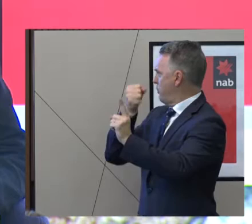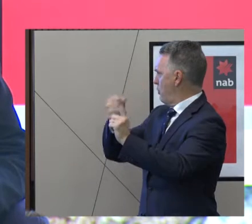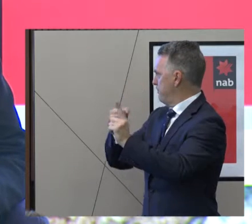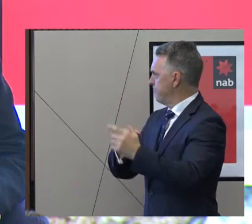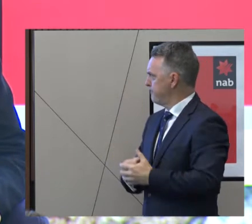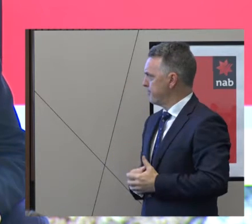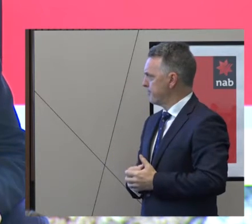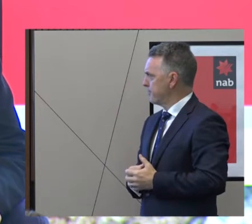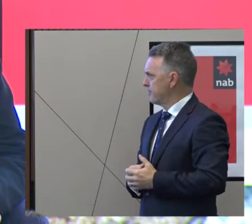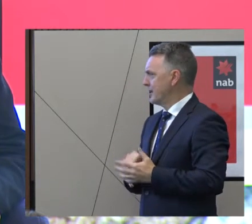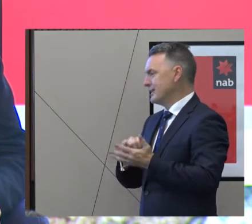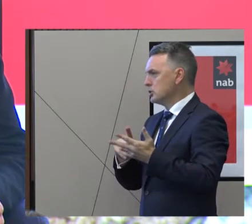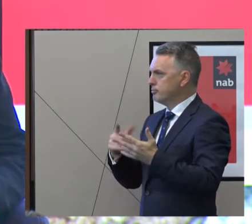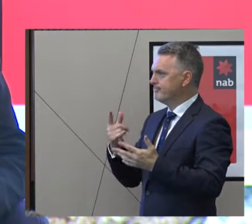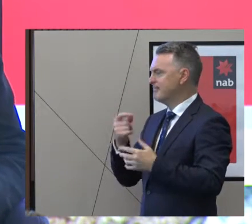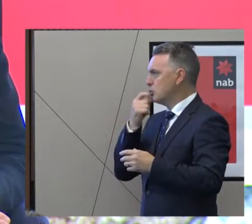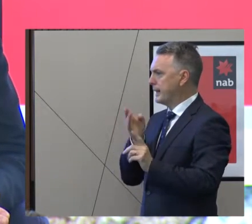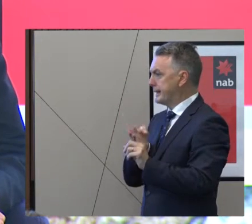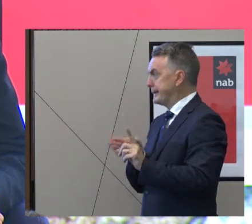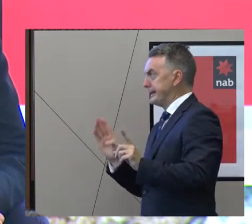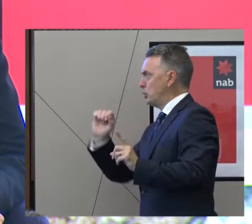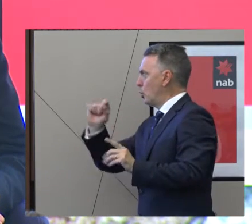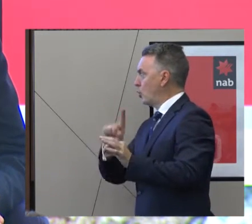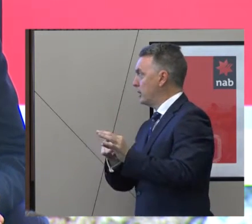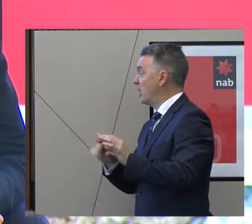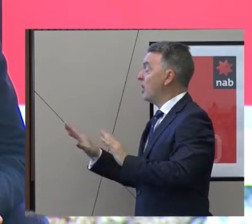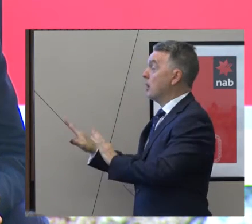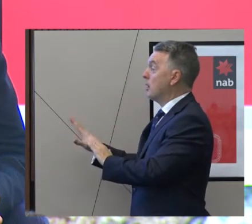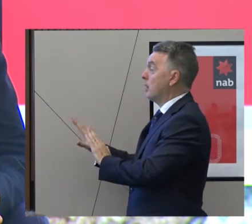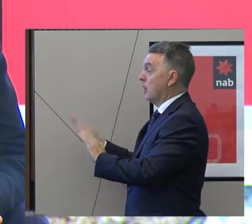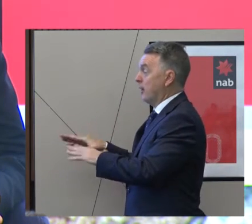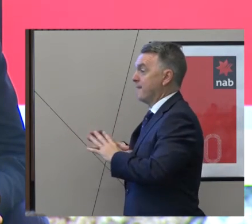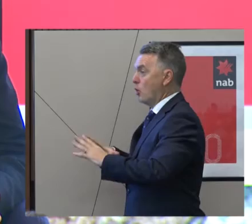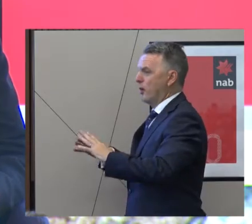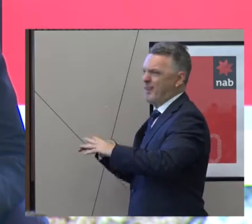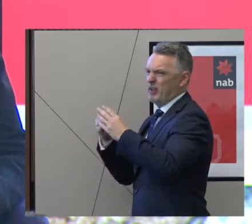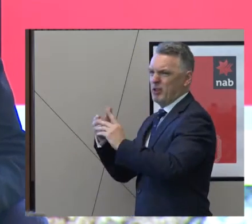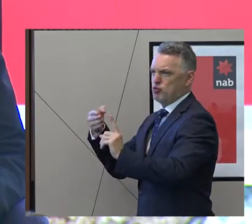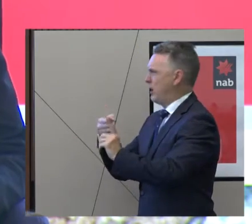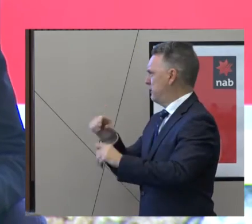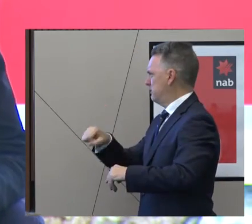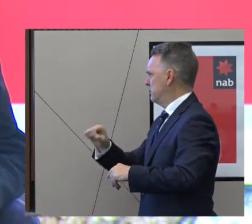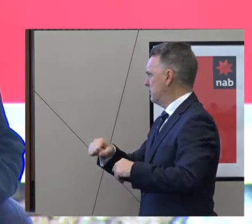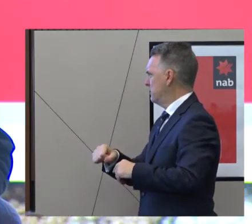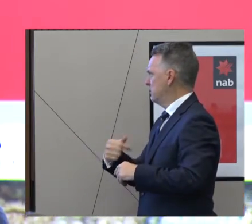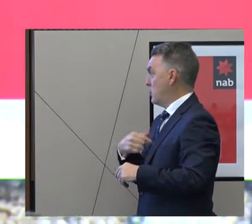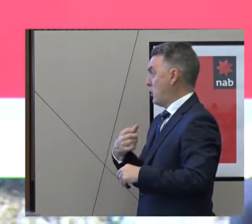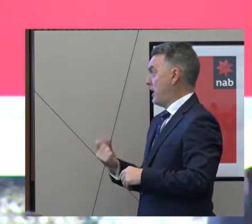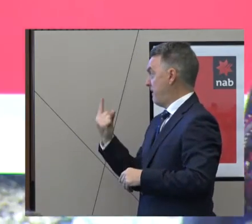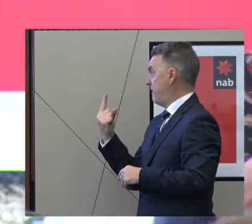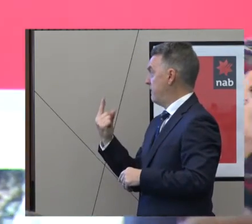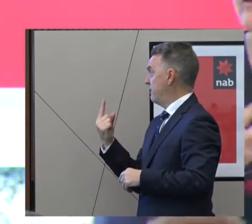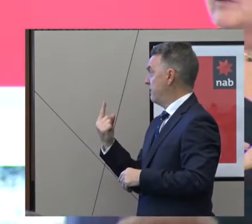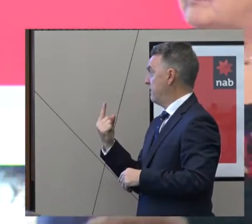So that's a bit to the side of your question. It's all relevant, and I suppose I've just got one more